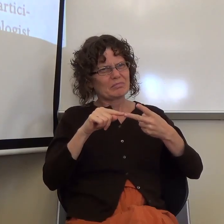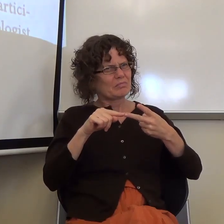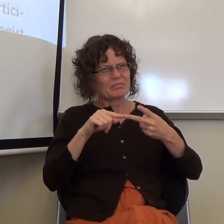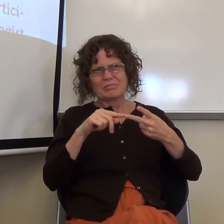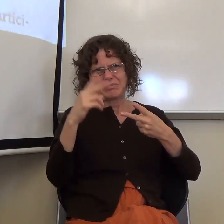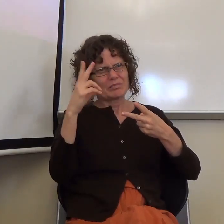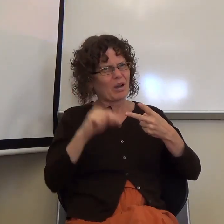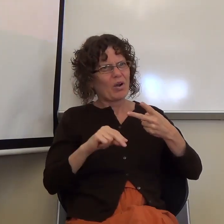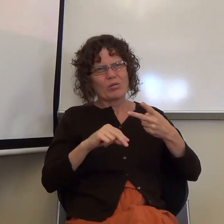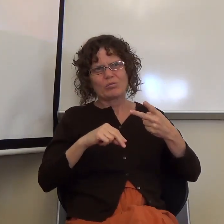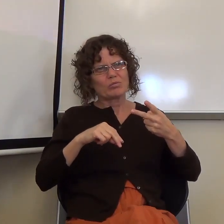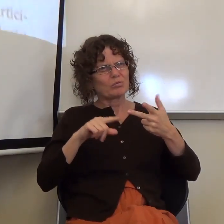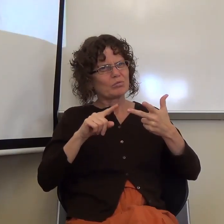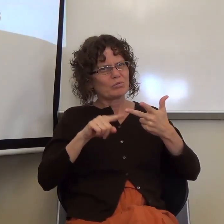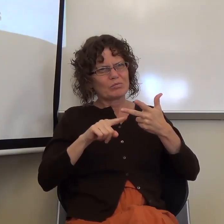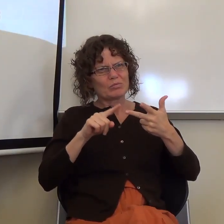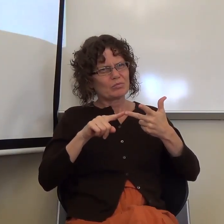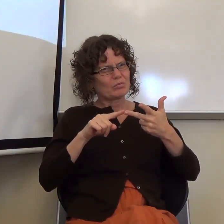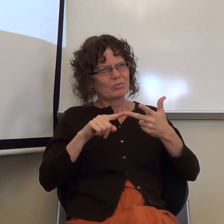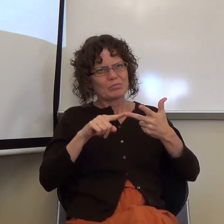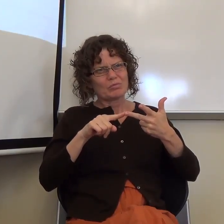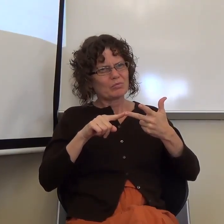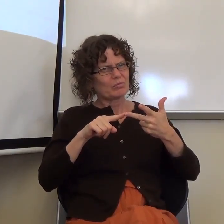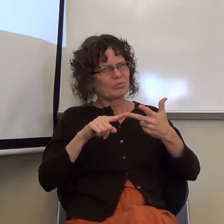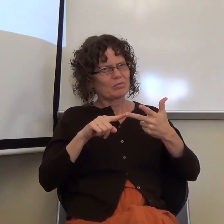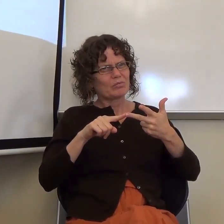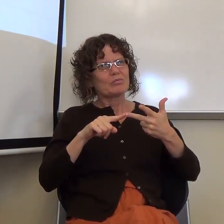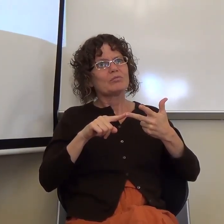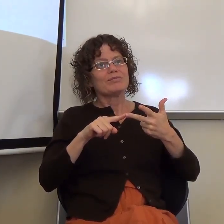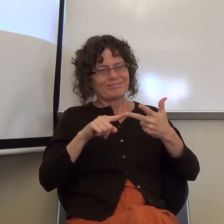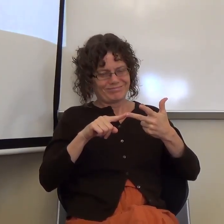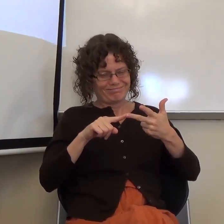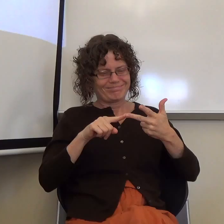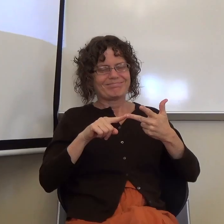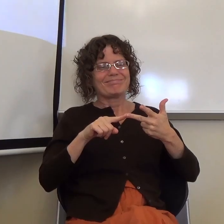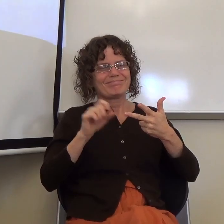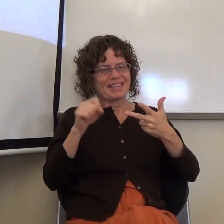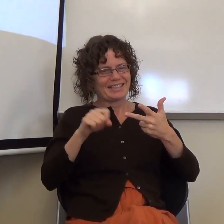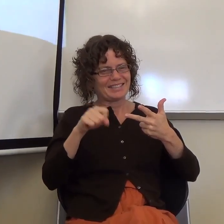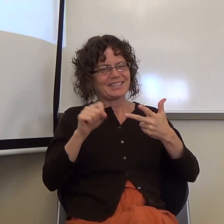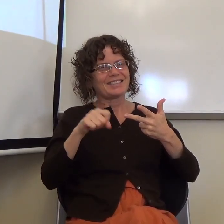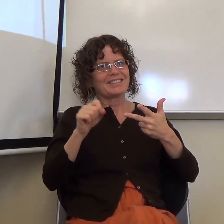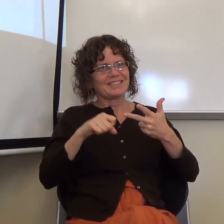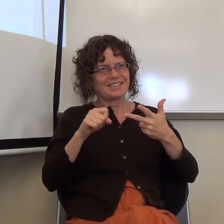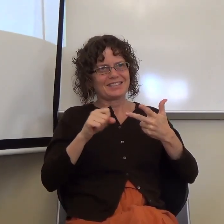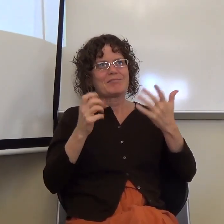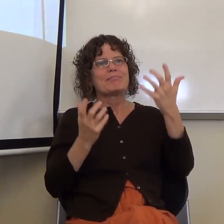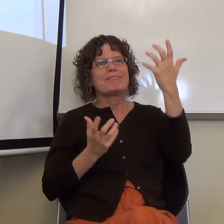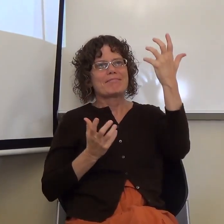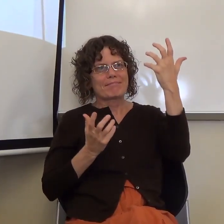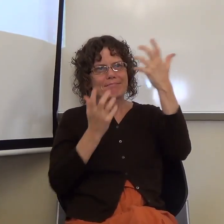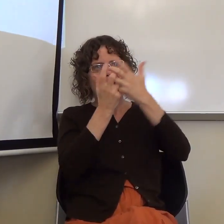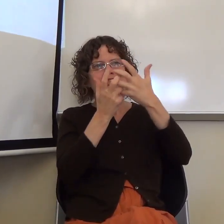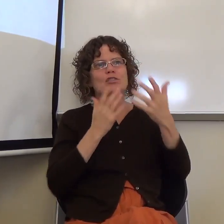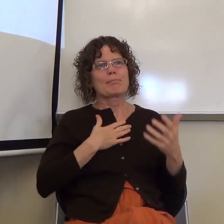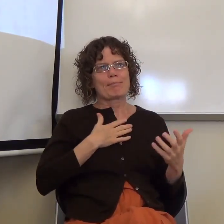No. Does this look like what we wrote down? Yes. Yes. Yeah? Yes. See what I'm getting at? Yes. Yeah. So this should